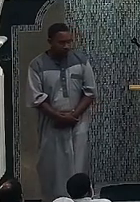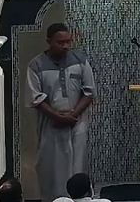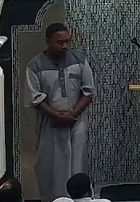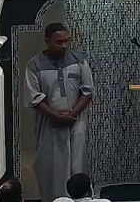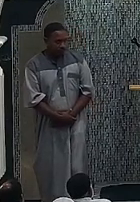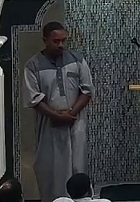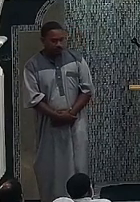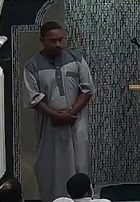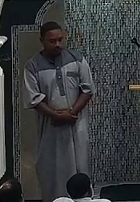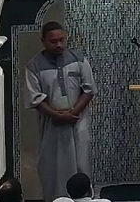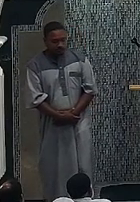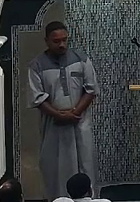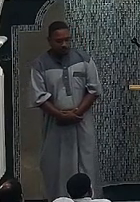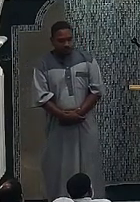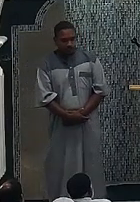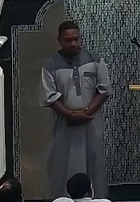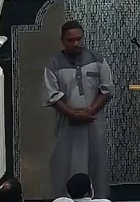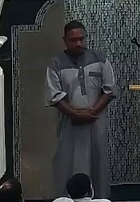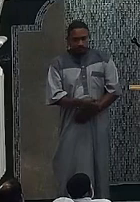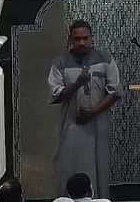on with the incorrect akida.